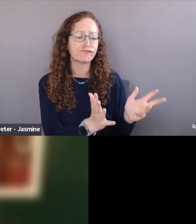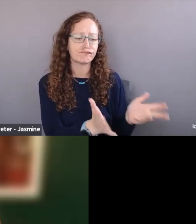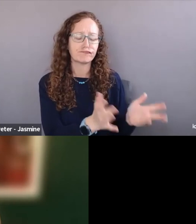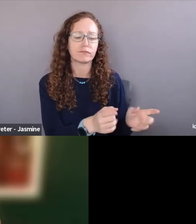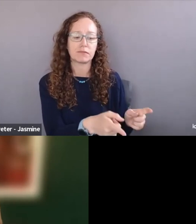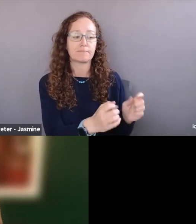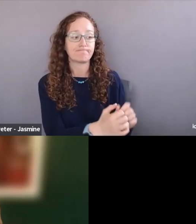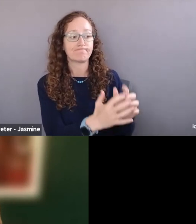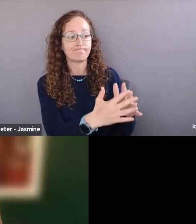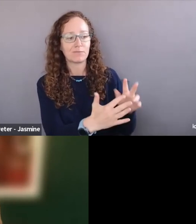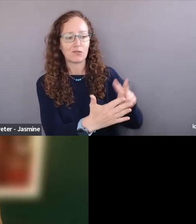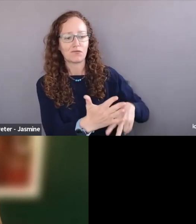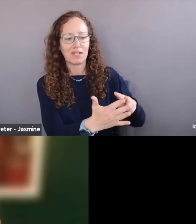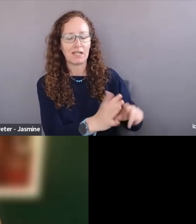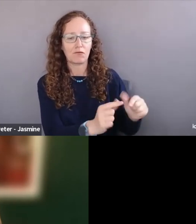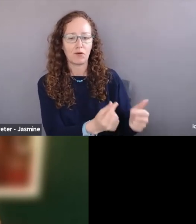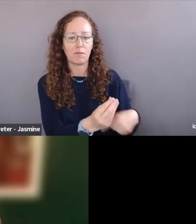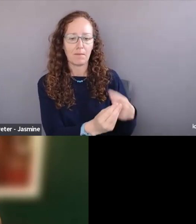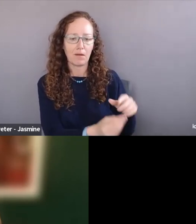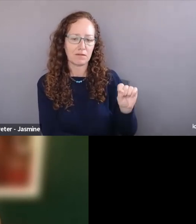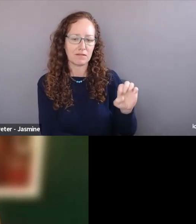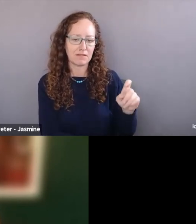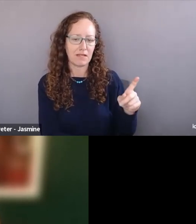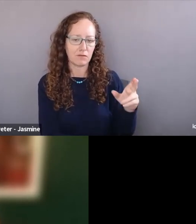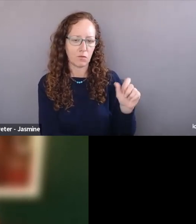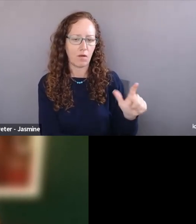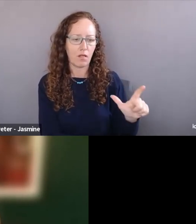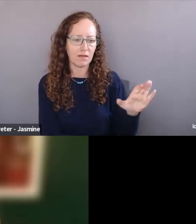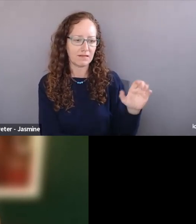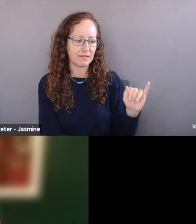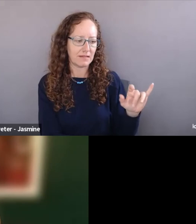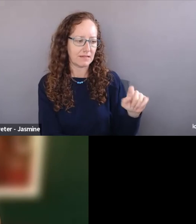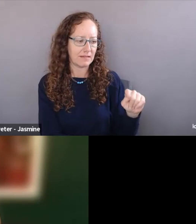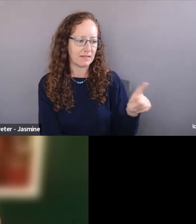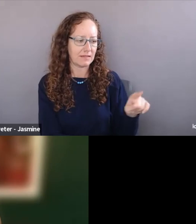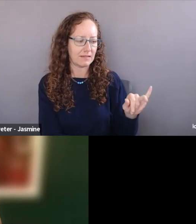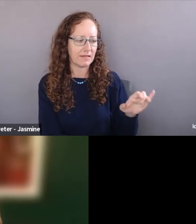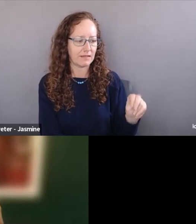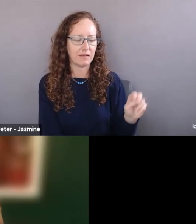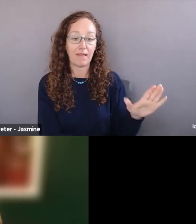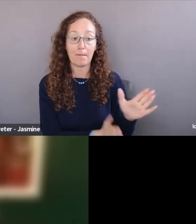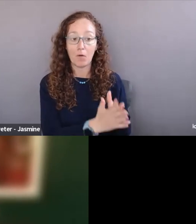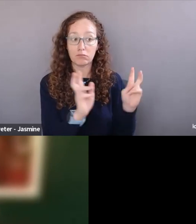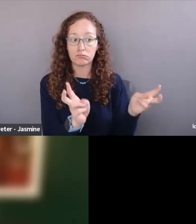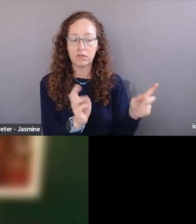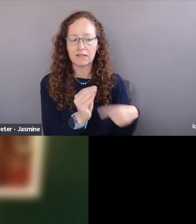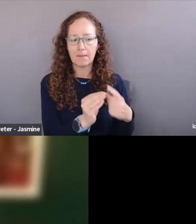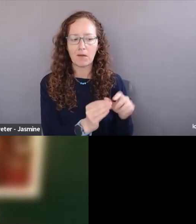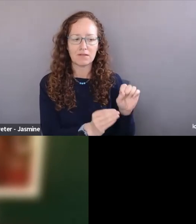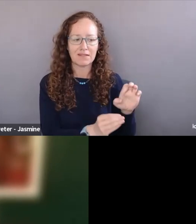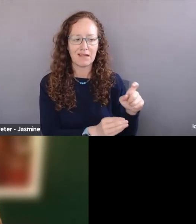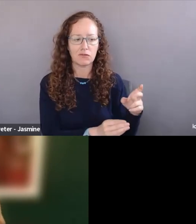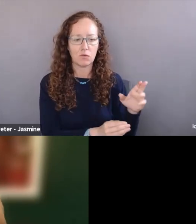around Sexual Citizens, which is a book about sexual harassment on college campuses. And she invited me into the book